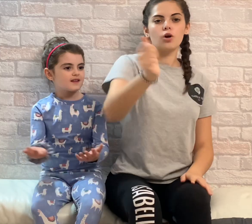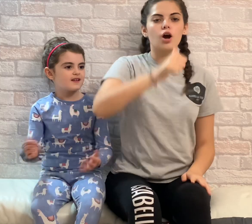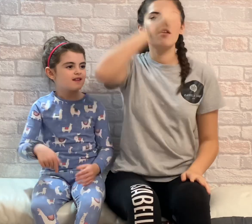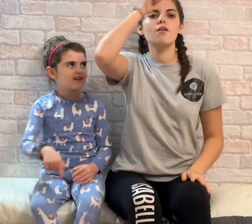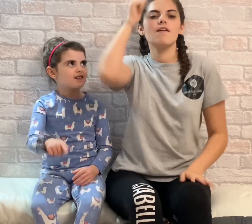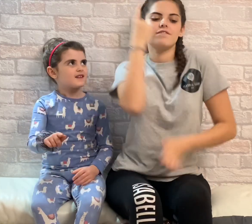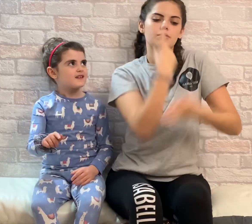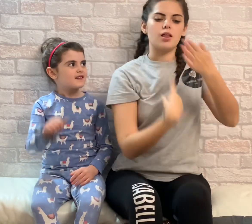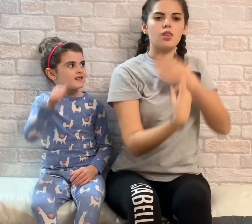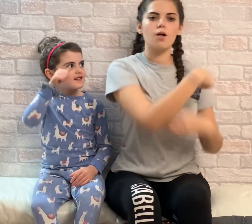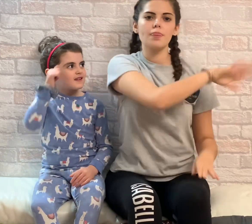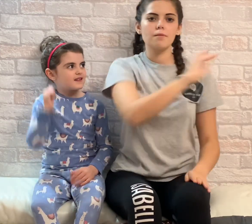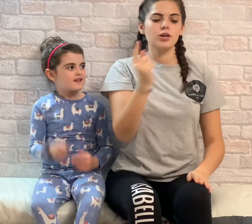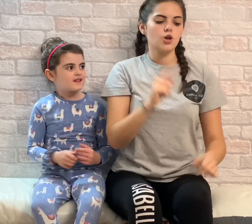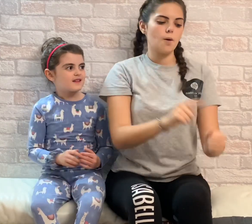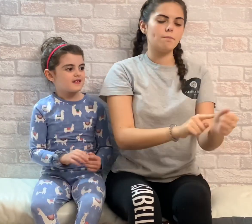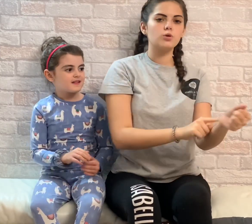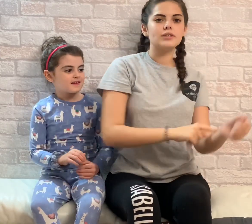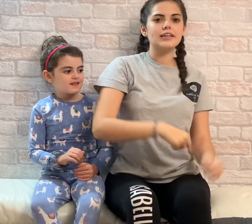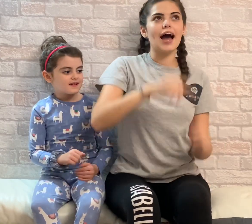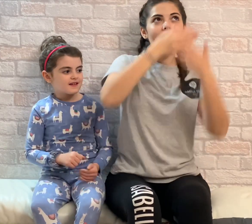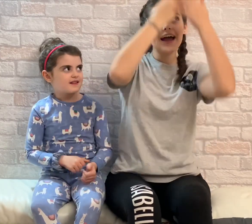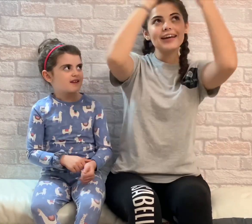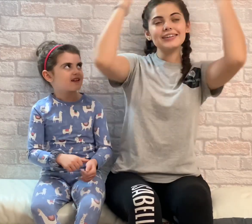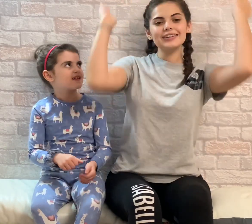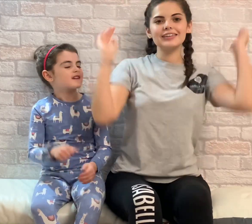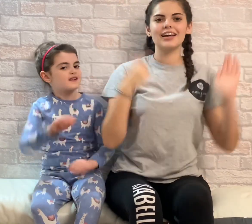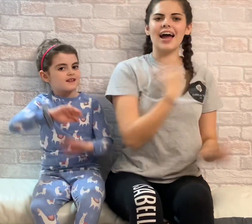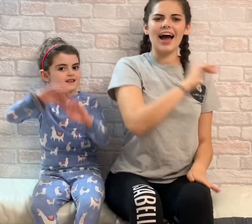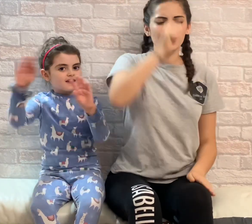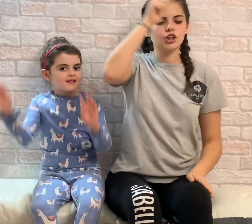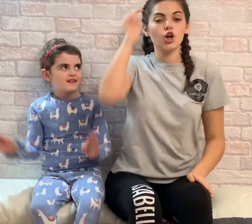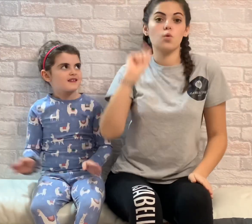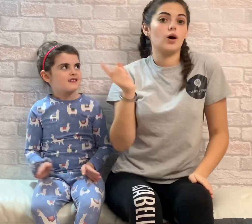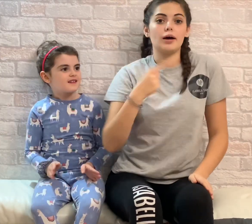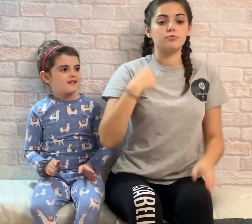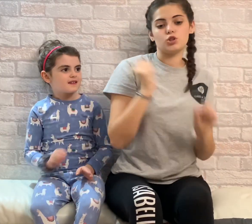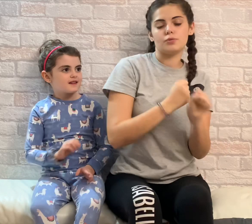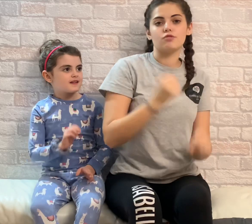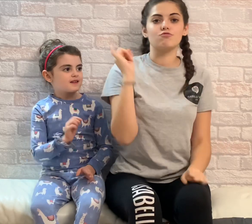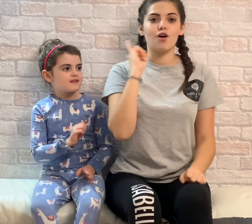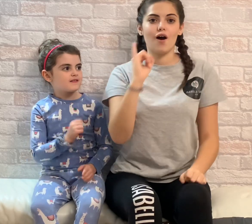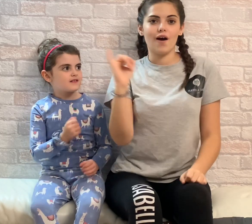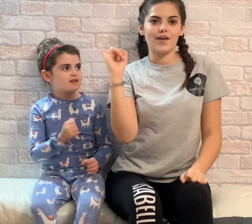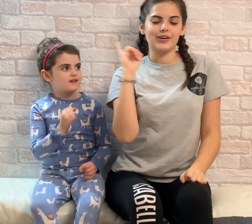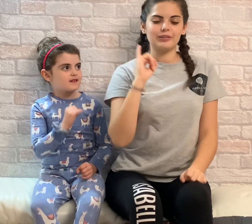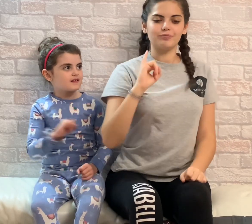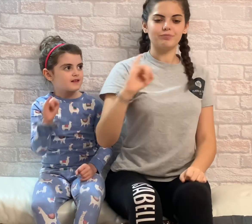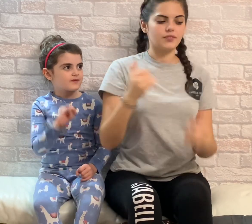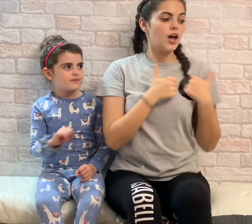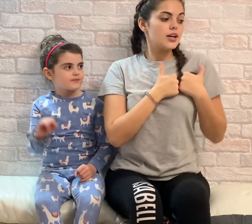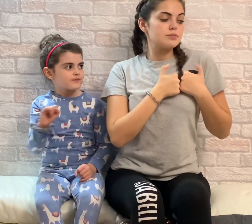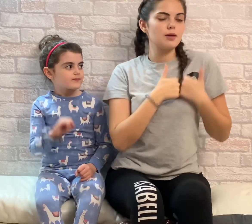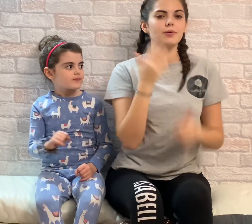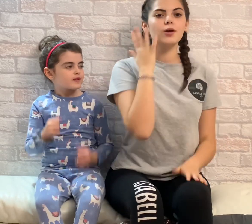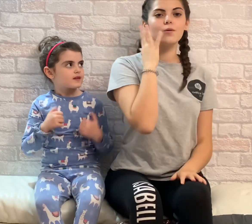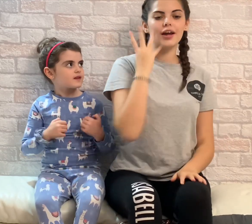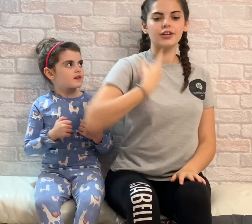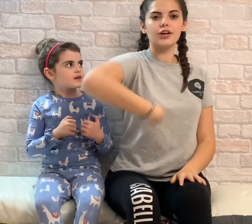cause I know if I'm alone, there's no blue sky. I don't know what I'm doing wrong. Cause baby, when you